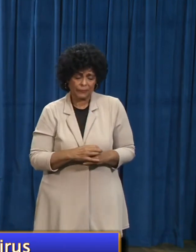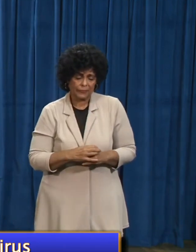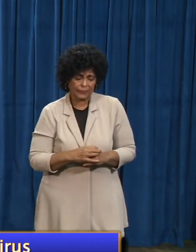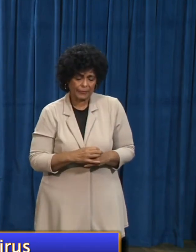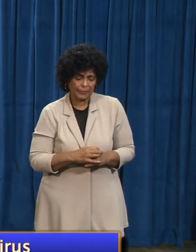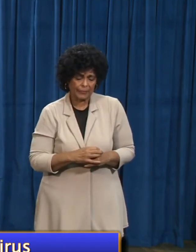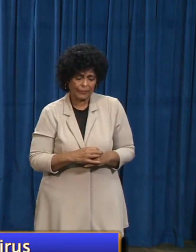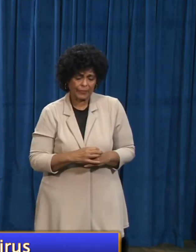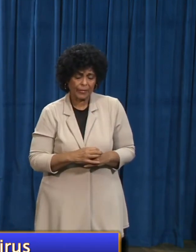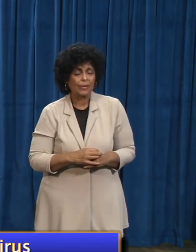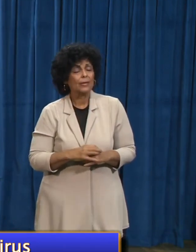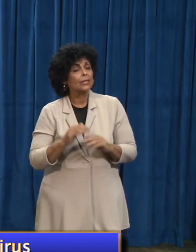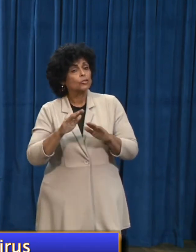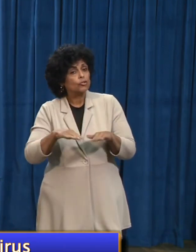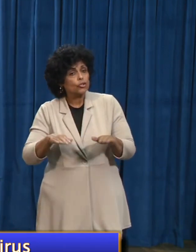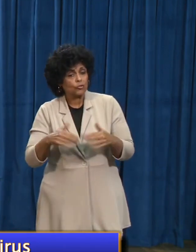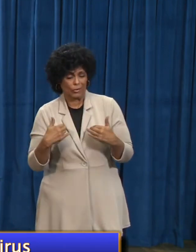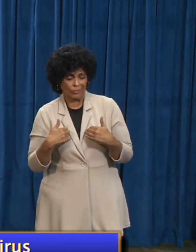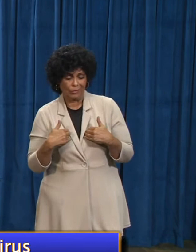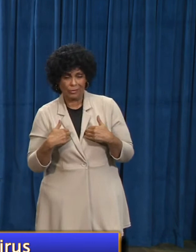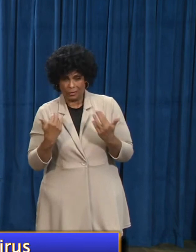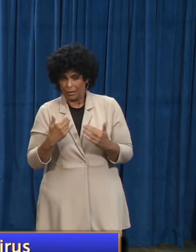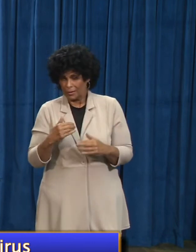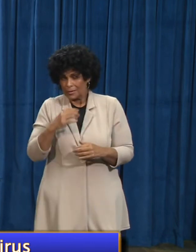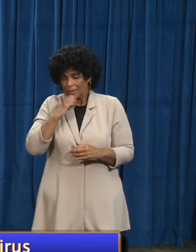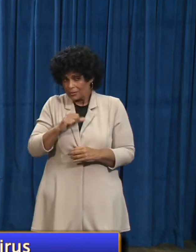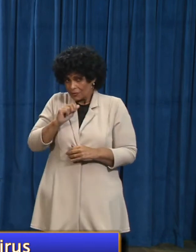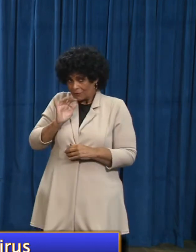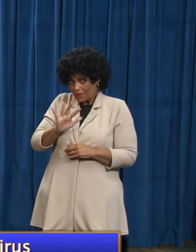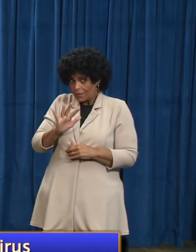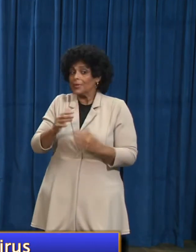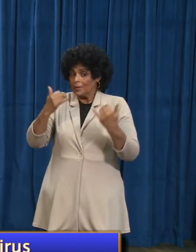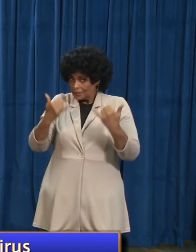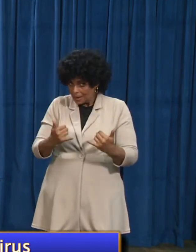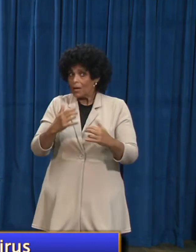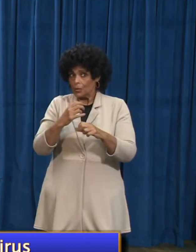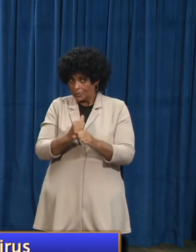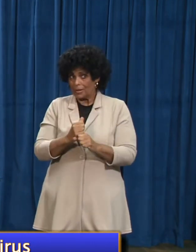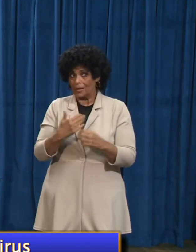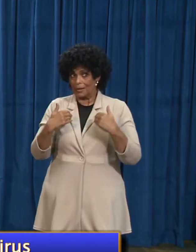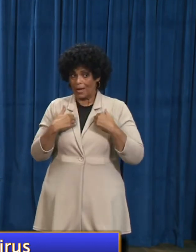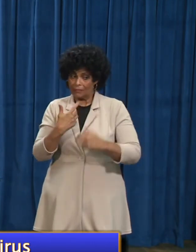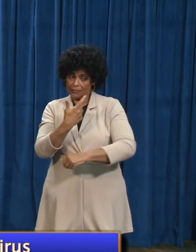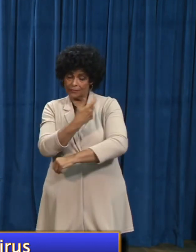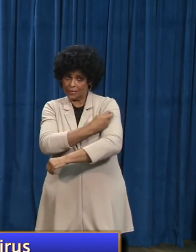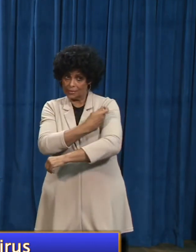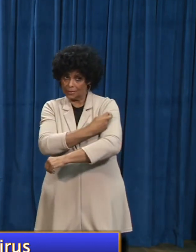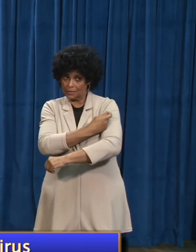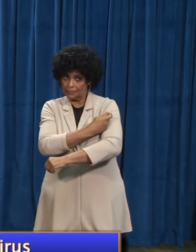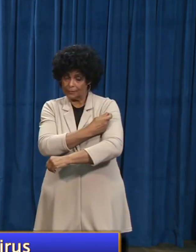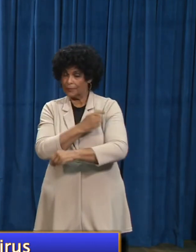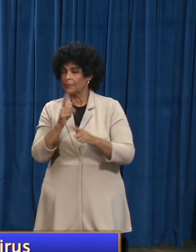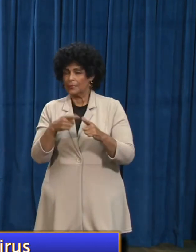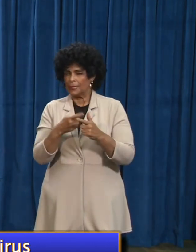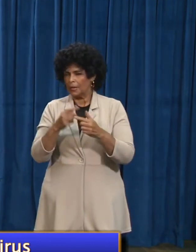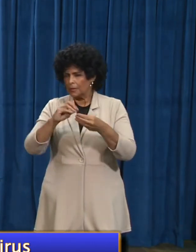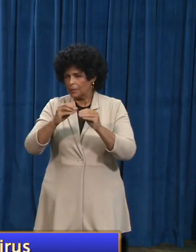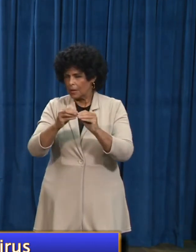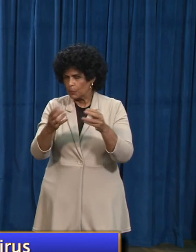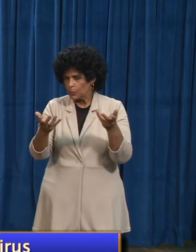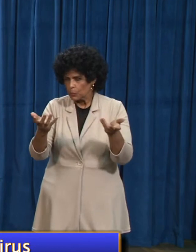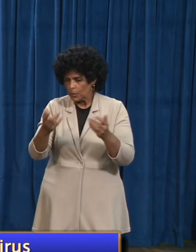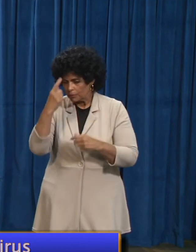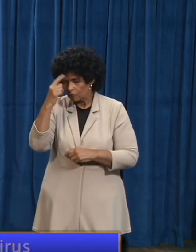Since children as young as 5 years old can now be vaccinated, here are the latest figures.